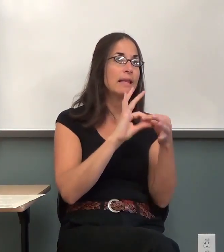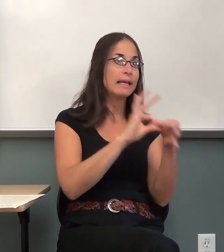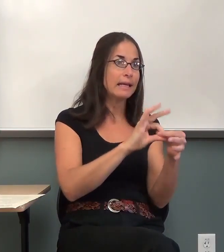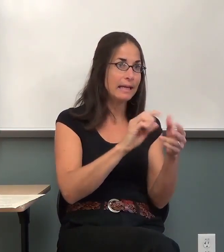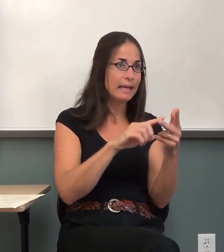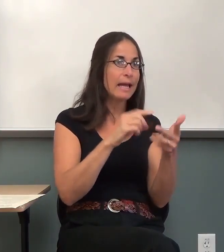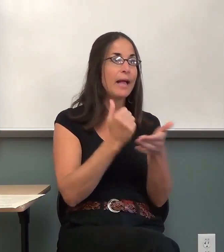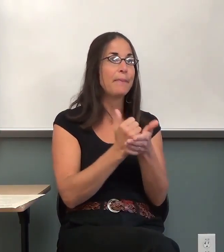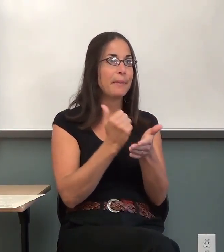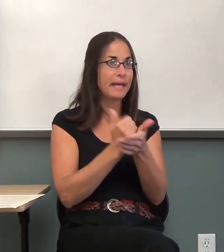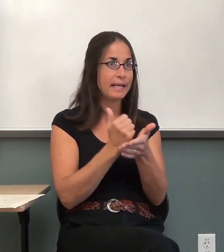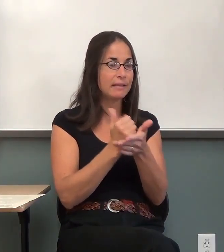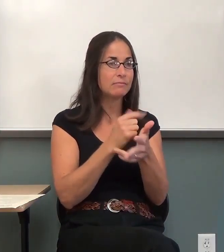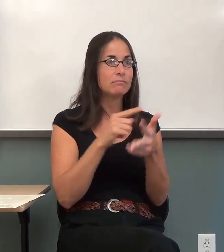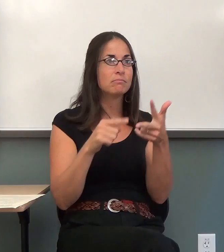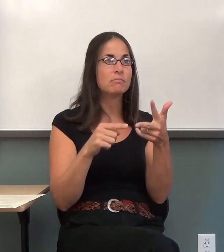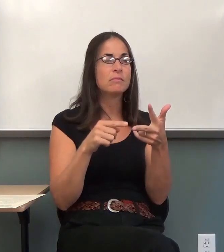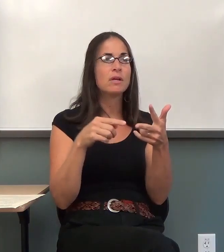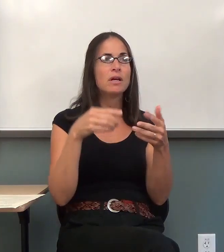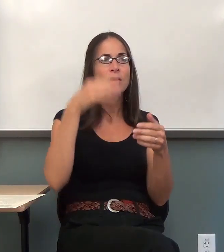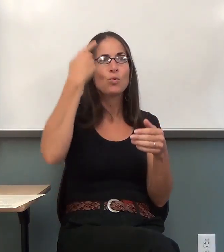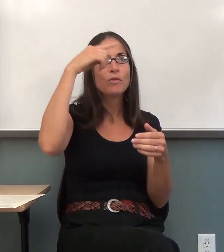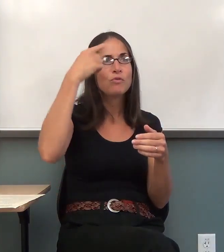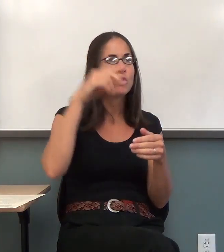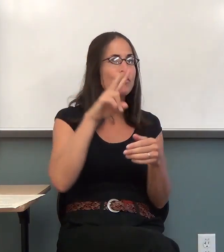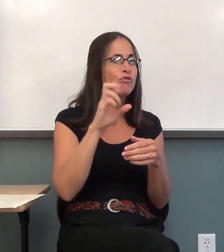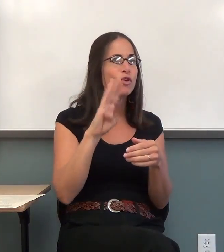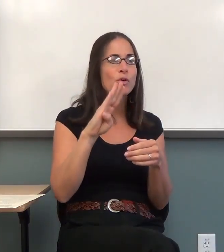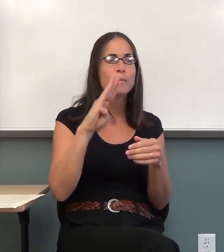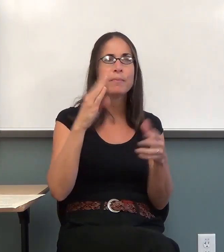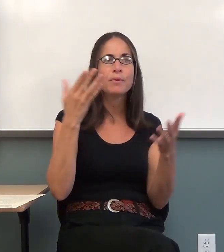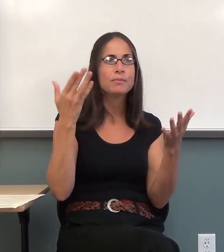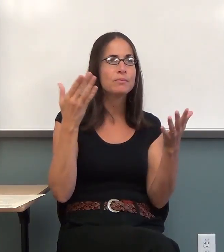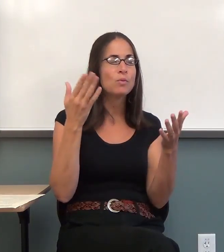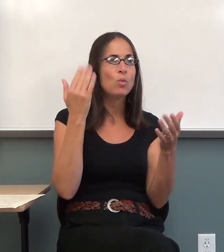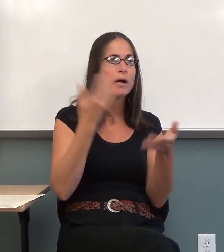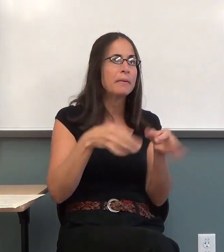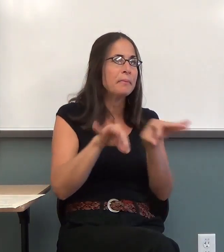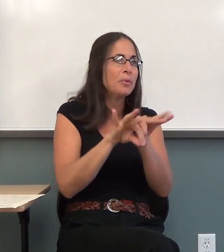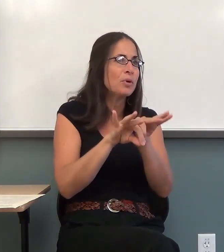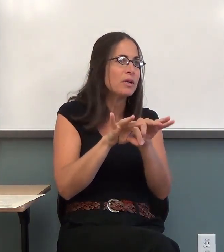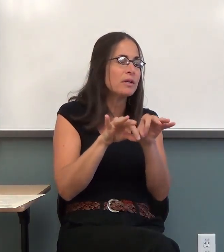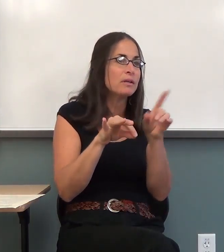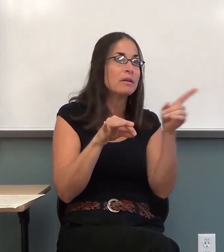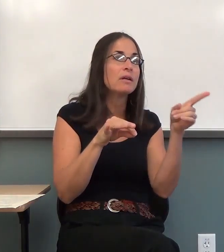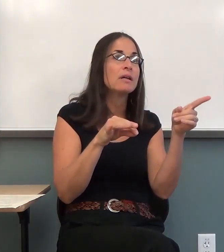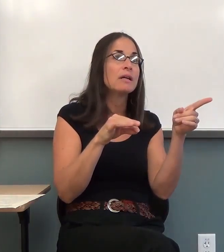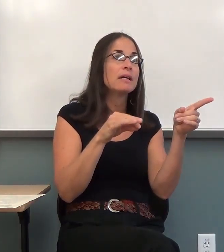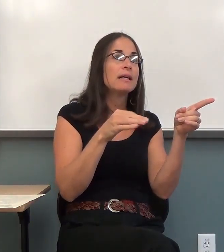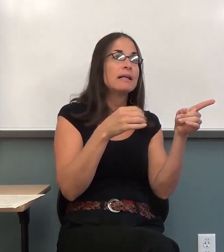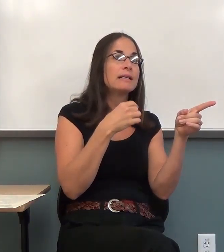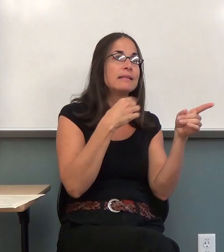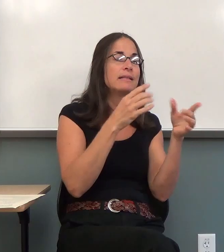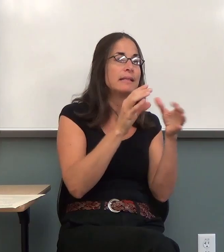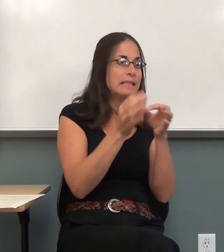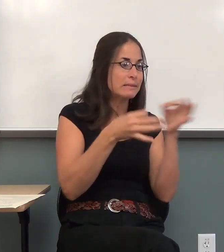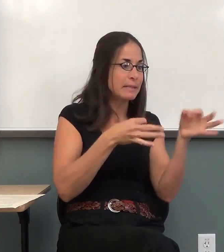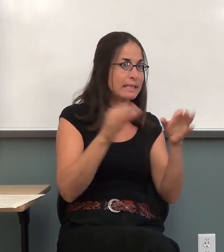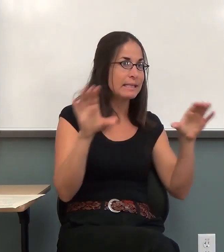helping. What's the point of a verb? Speaks to action. It states the action, sure, but even more than that, what does it